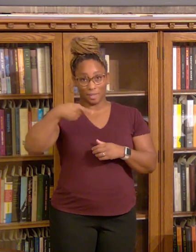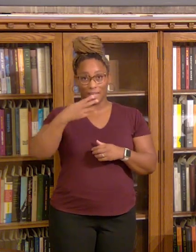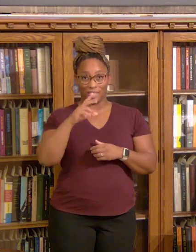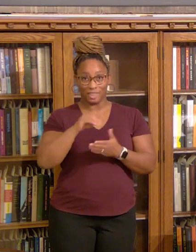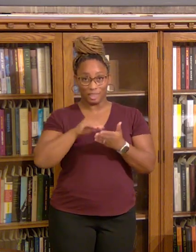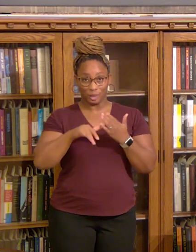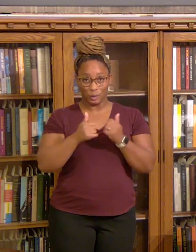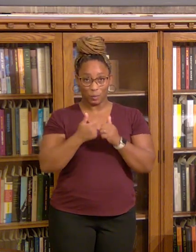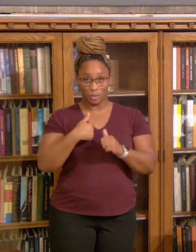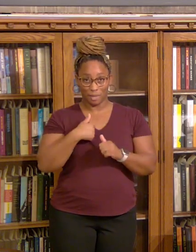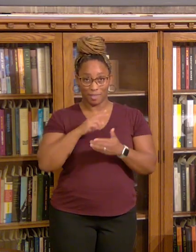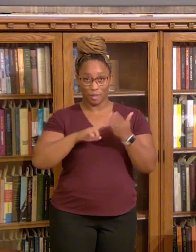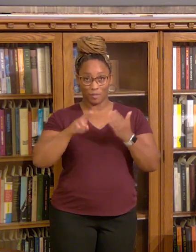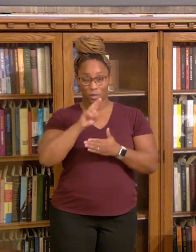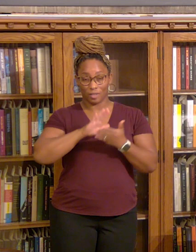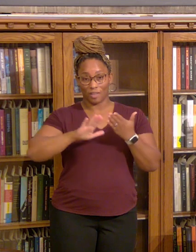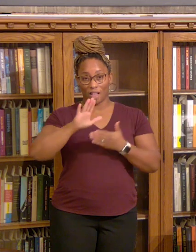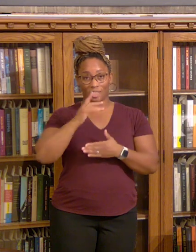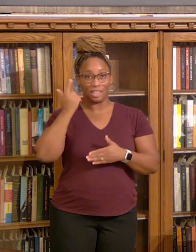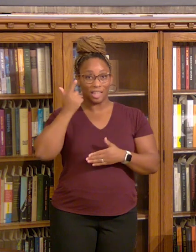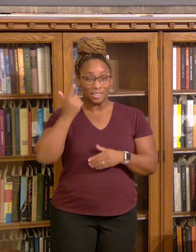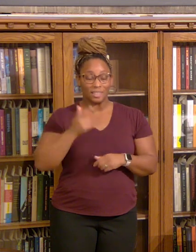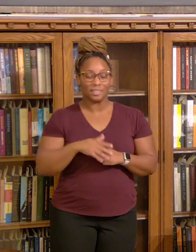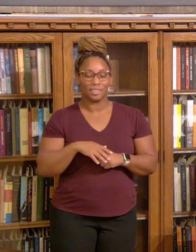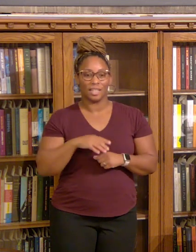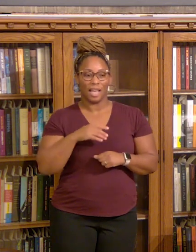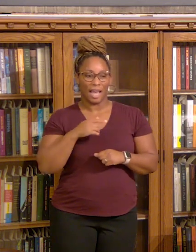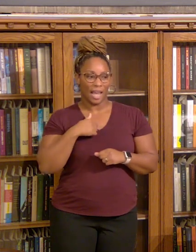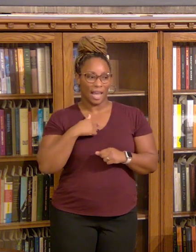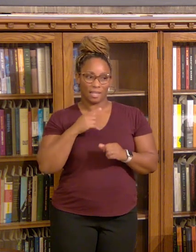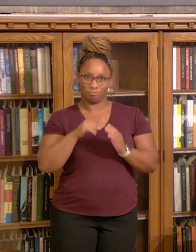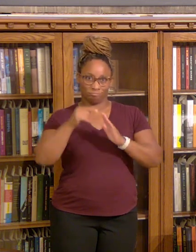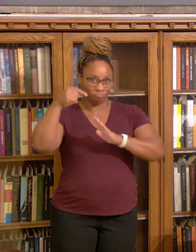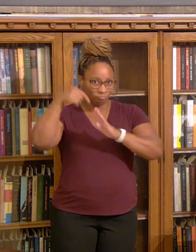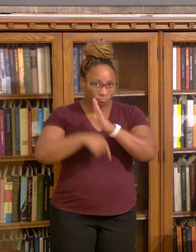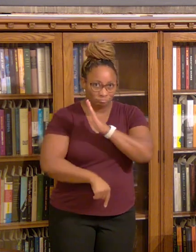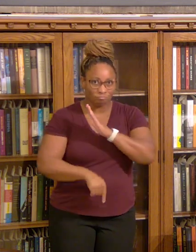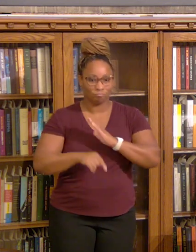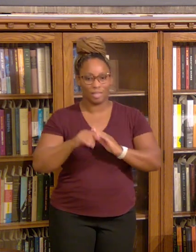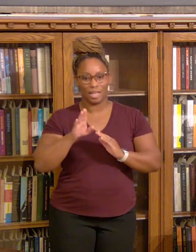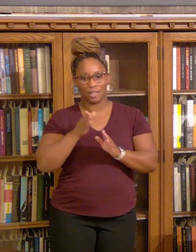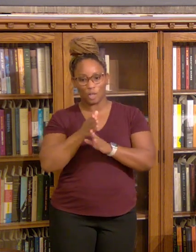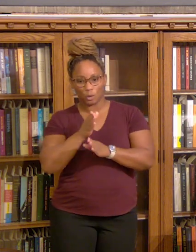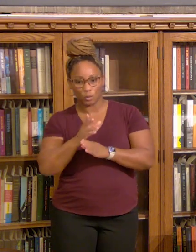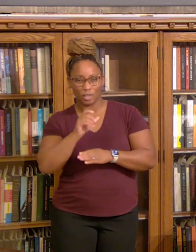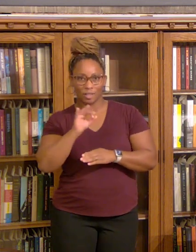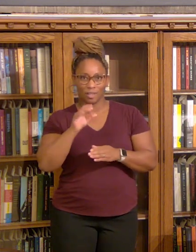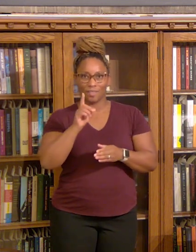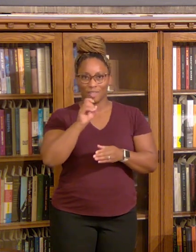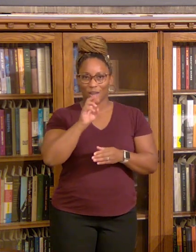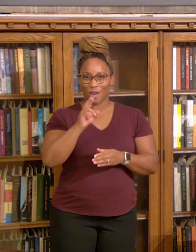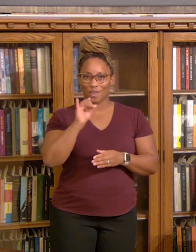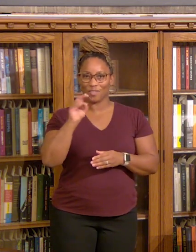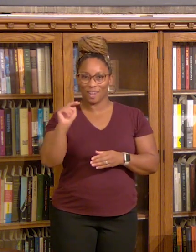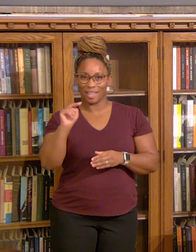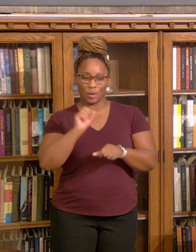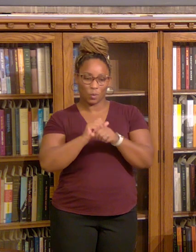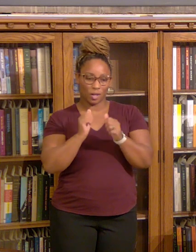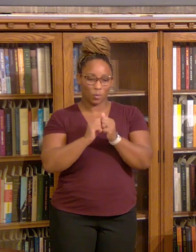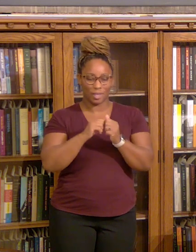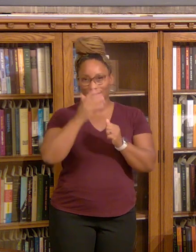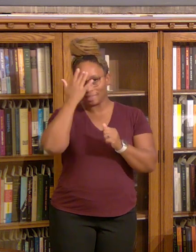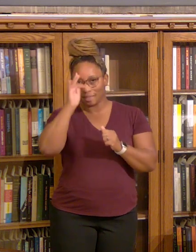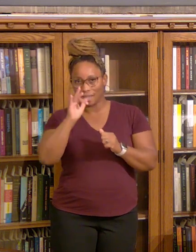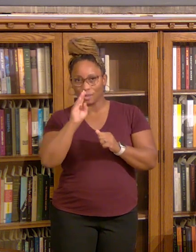student uh with me at University College London uh he's going much much further deeper into the career of Dr Franklin working on his